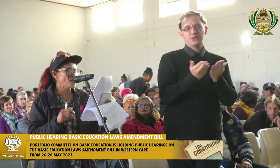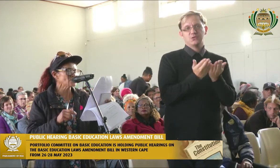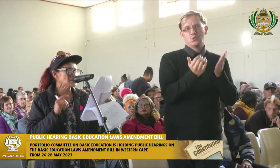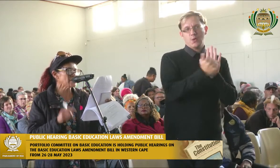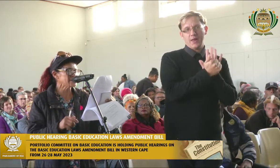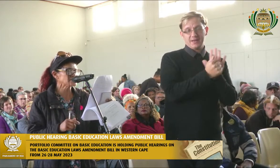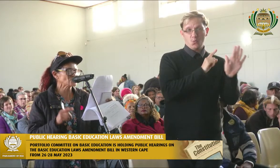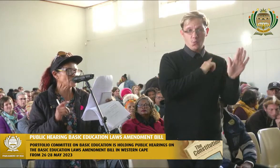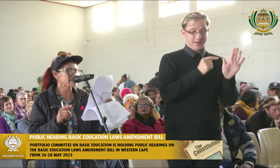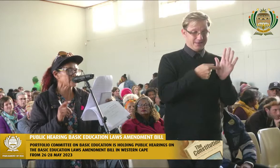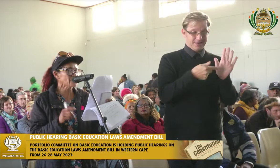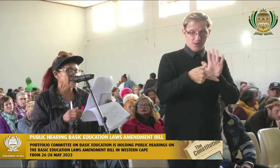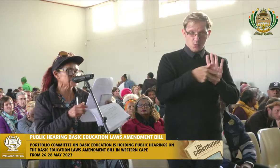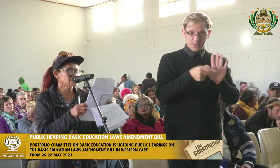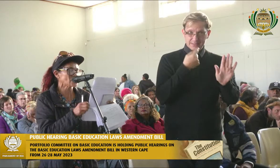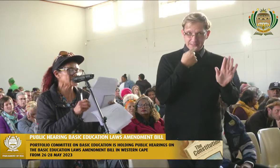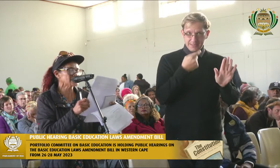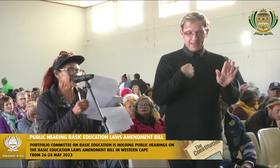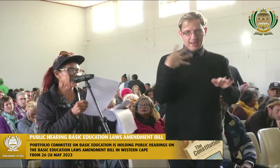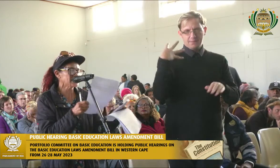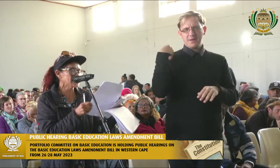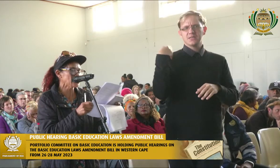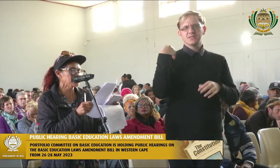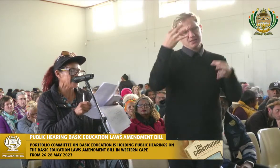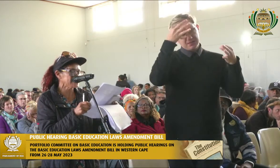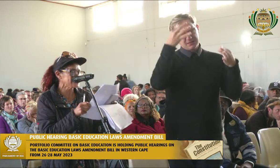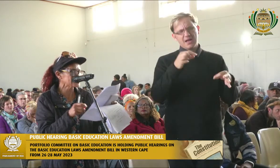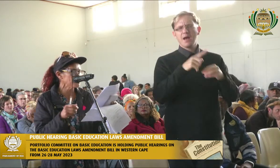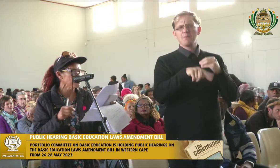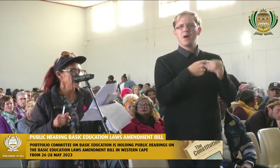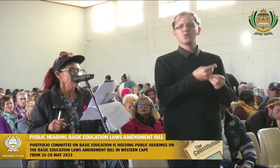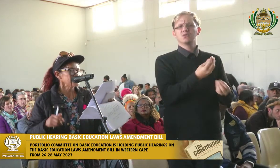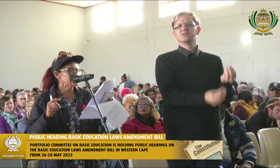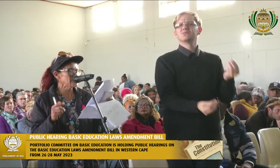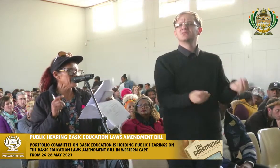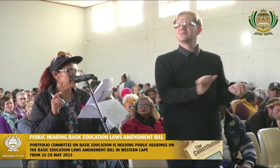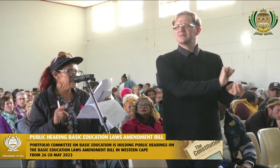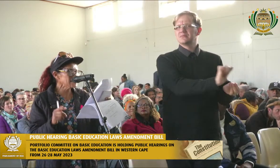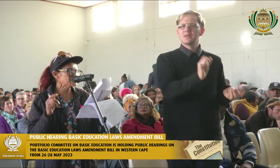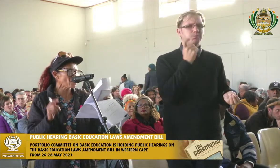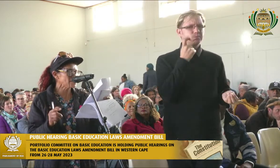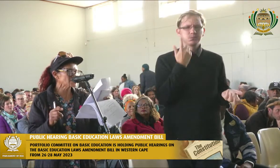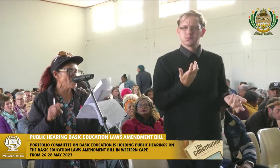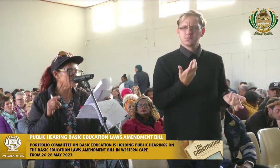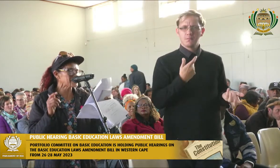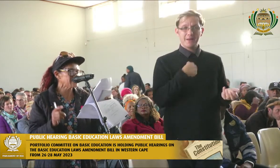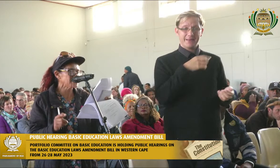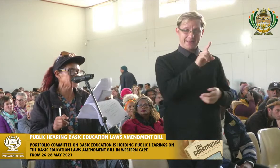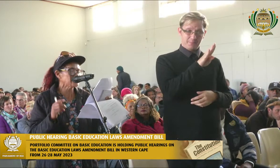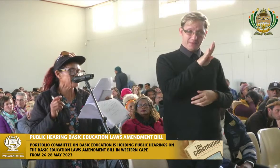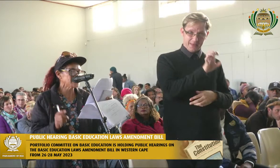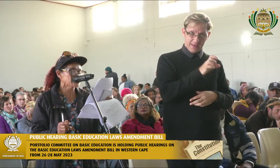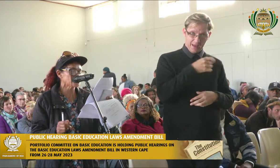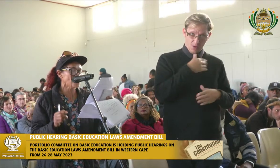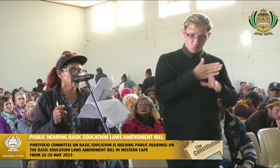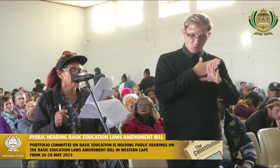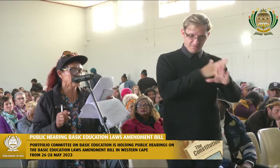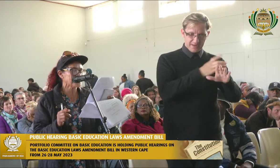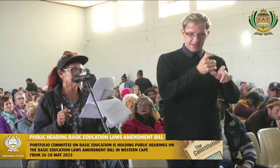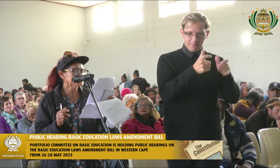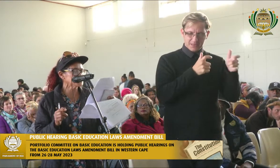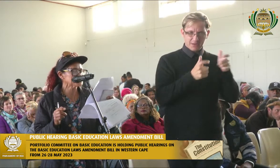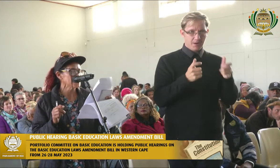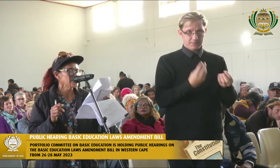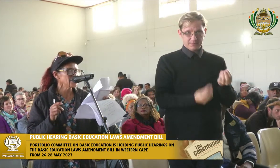clause allows the minister to make regulations concerning learner pregnancy. The DBE's policy on the prevention and management of